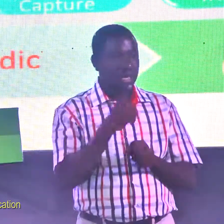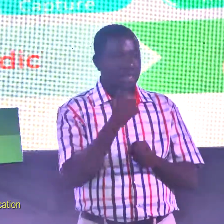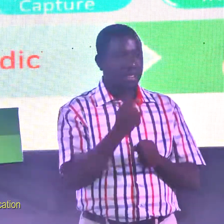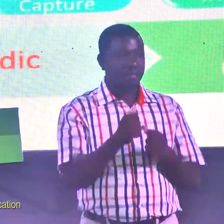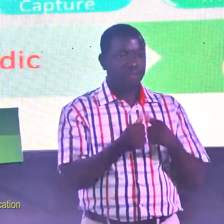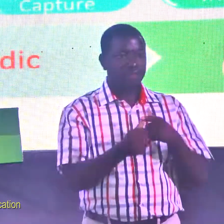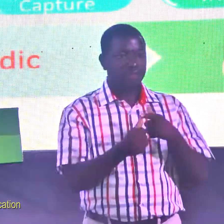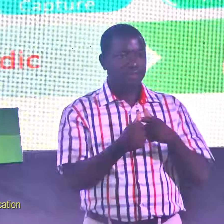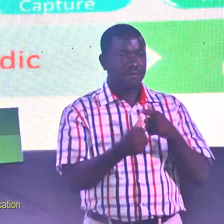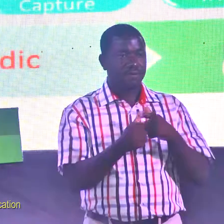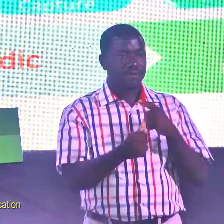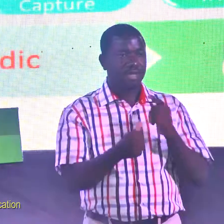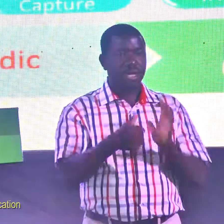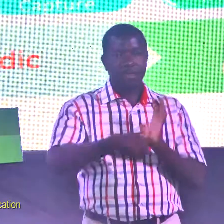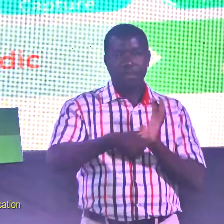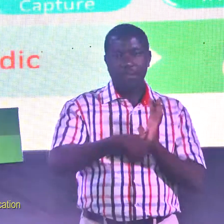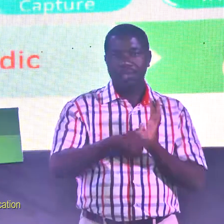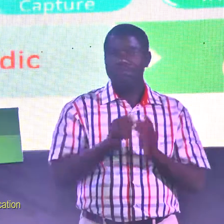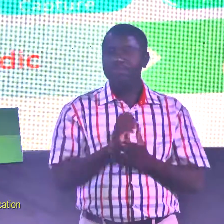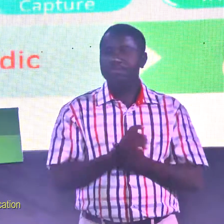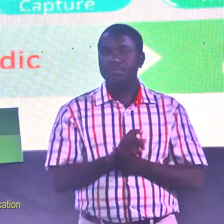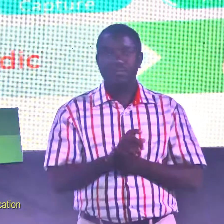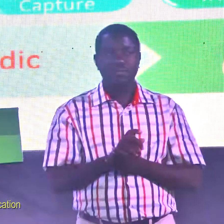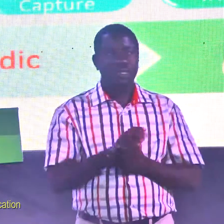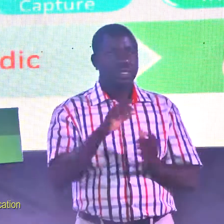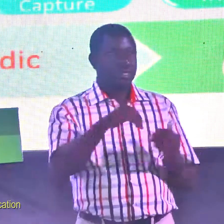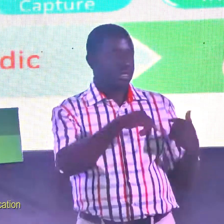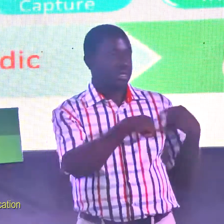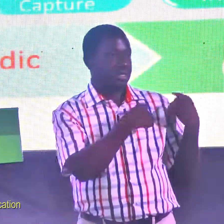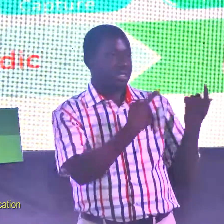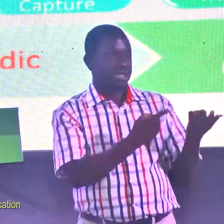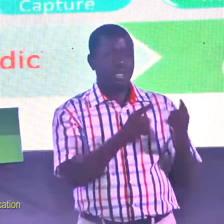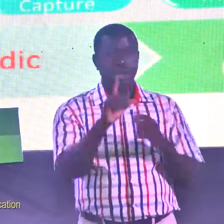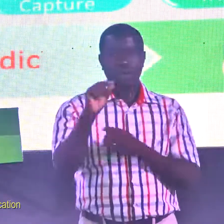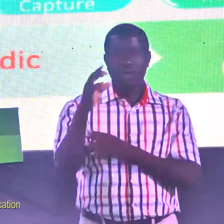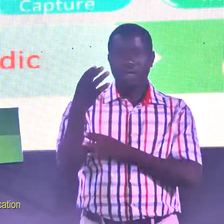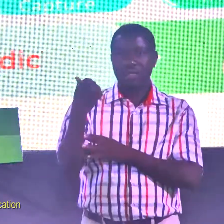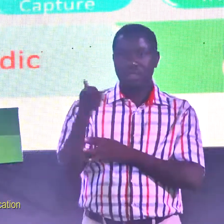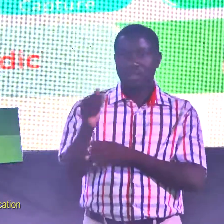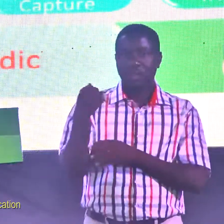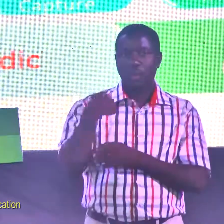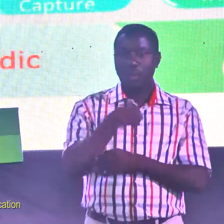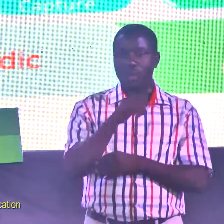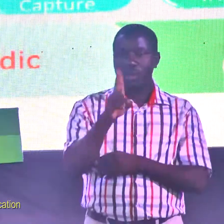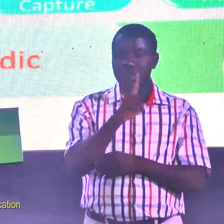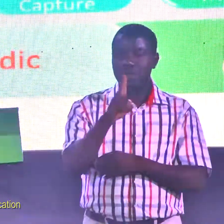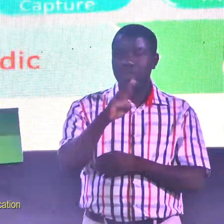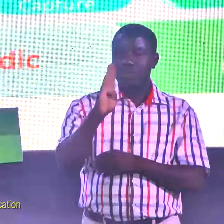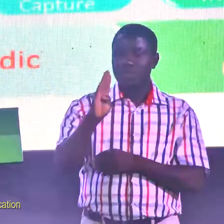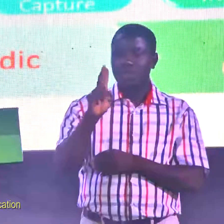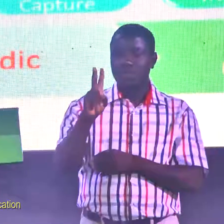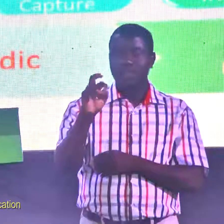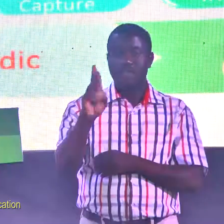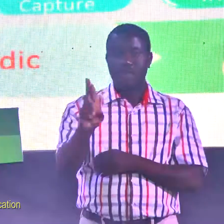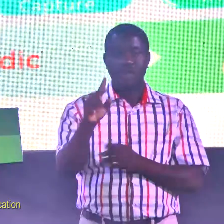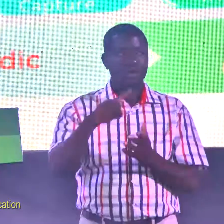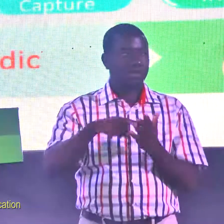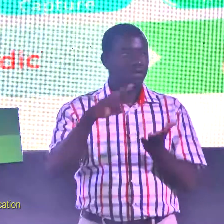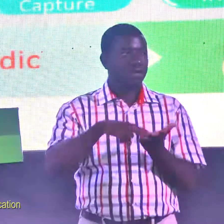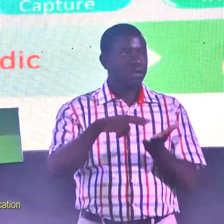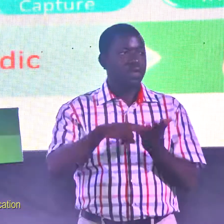voters. Since 2010, we've used BVR to register voters.